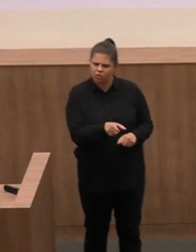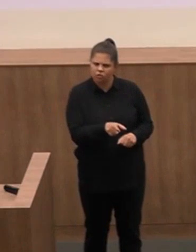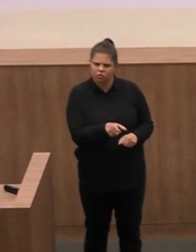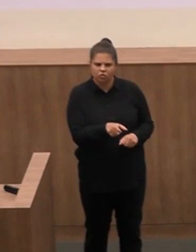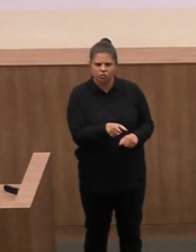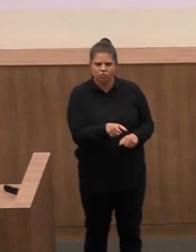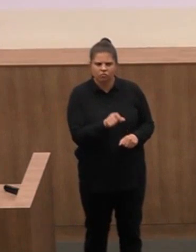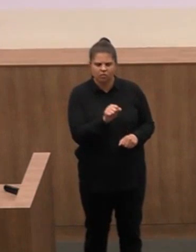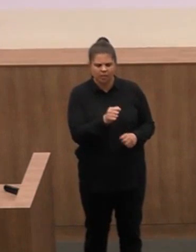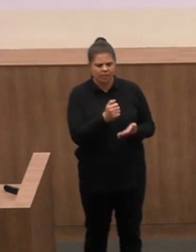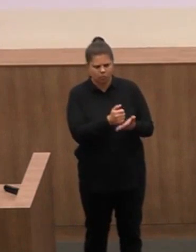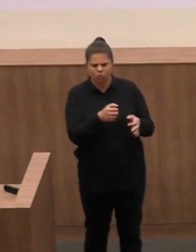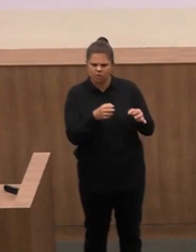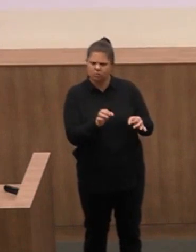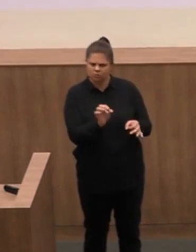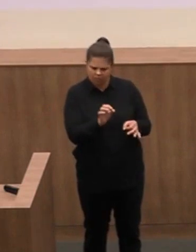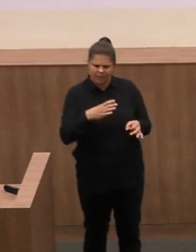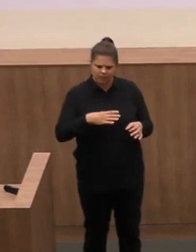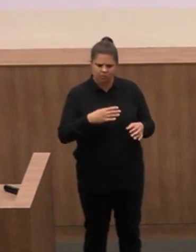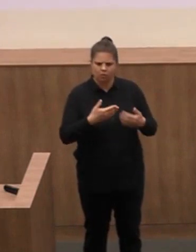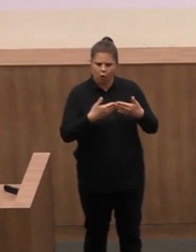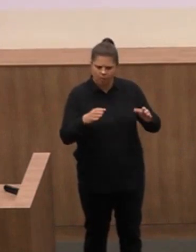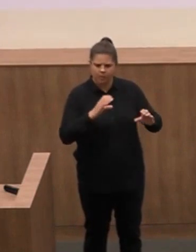know, supported decision maker.